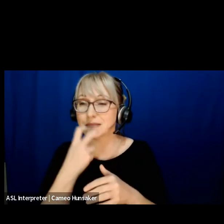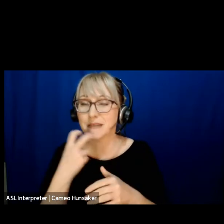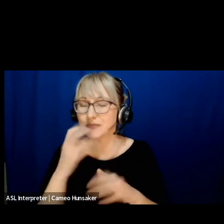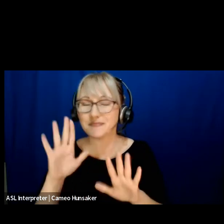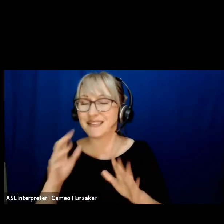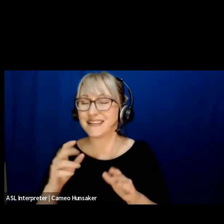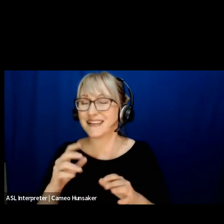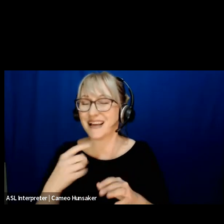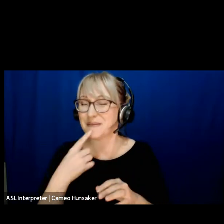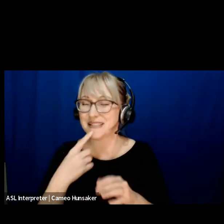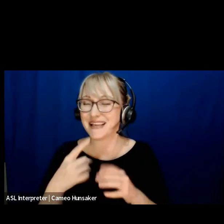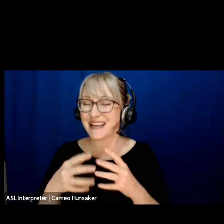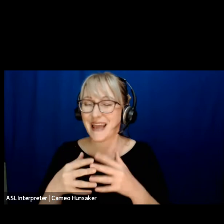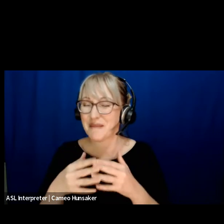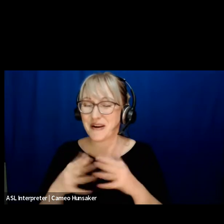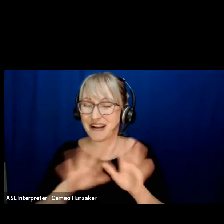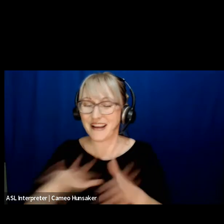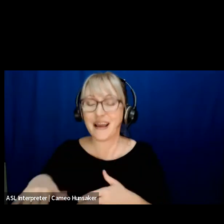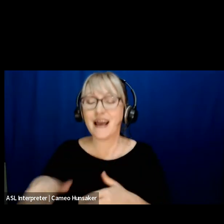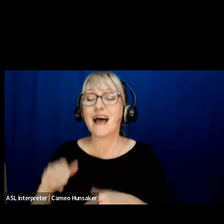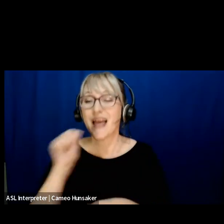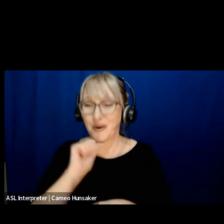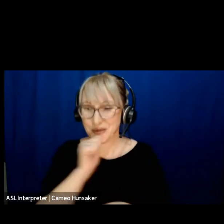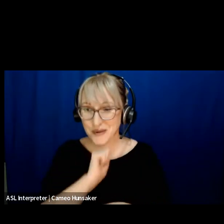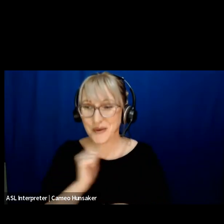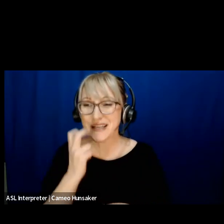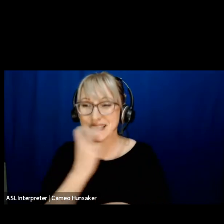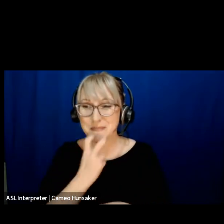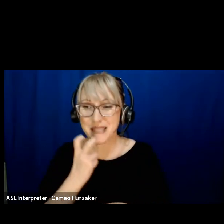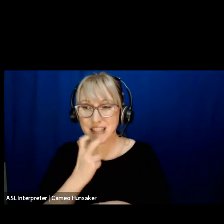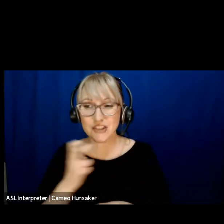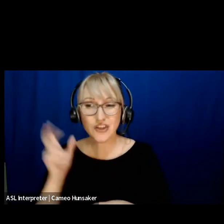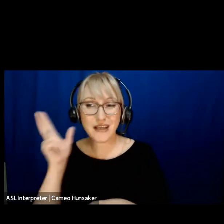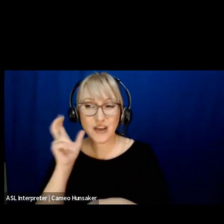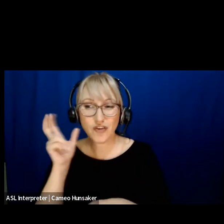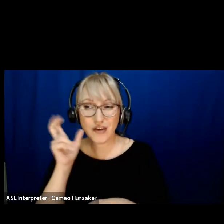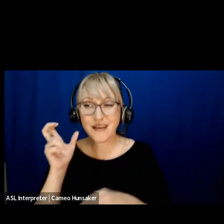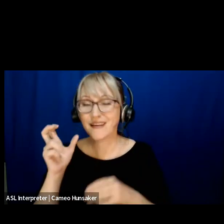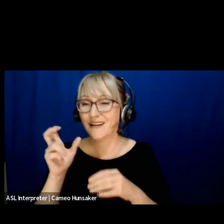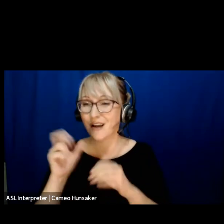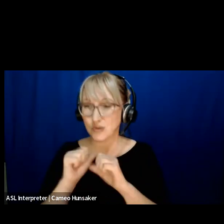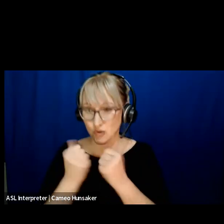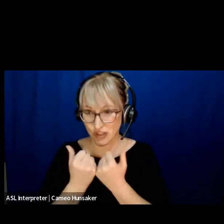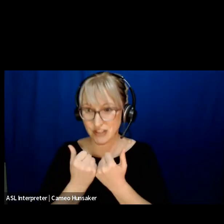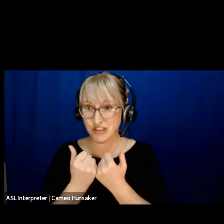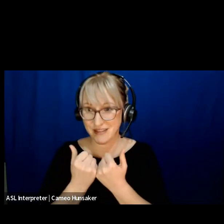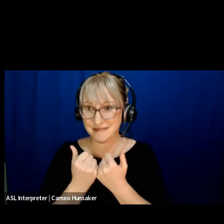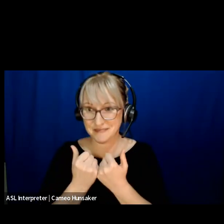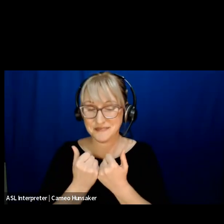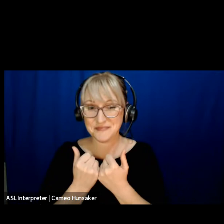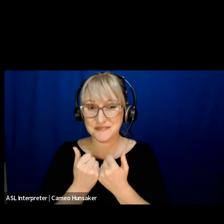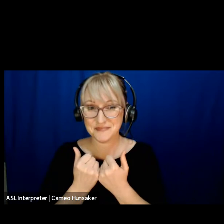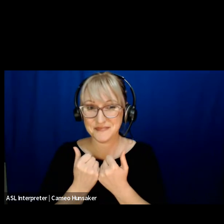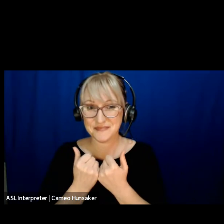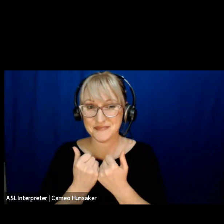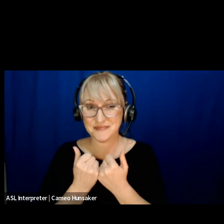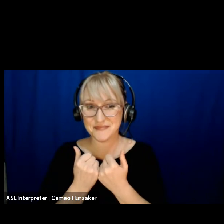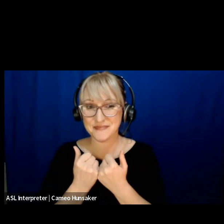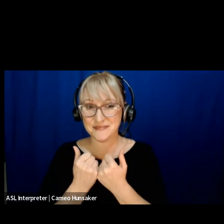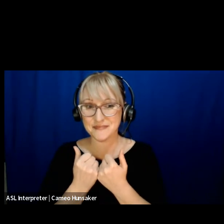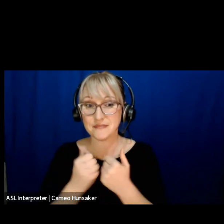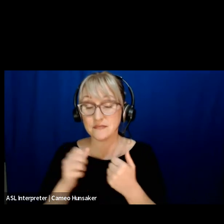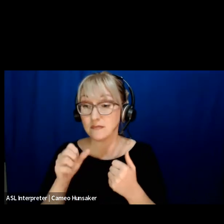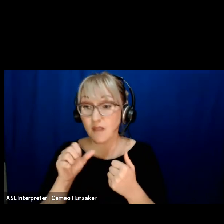American, Arizona Speech Hearing Association, and